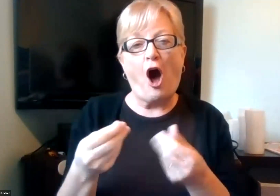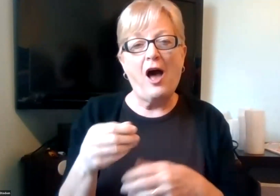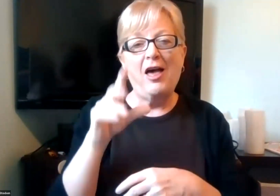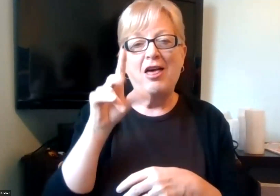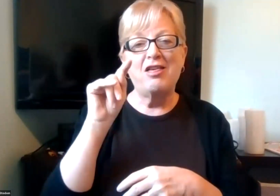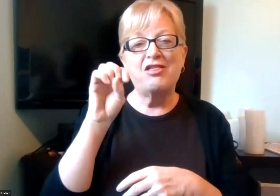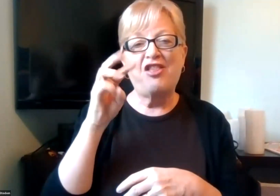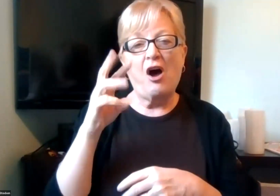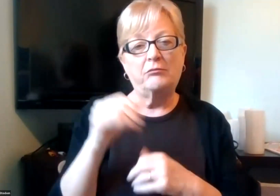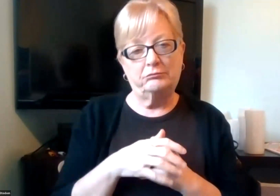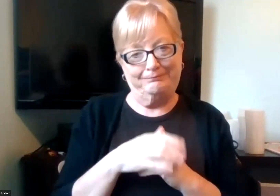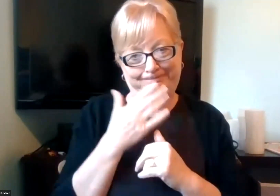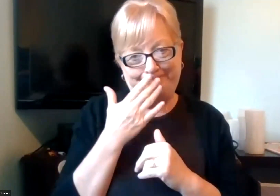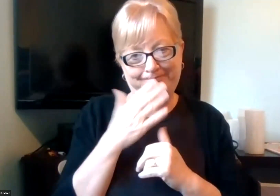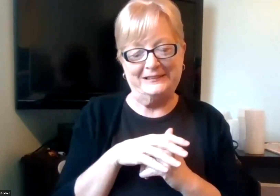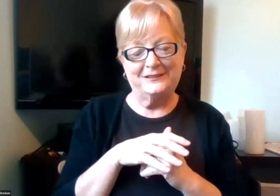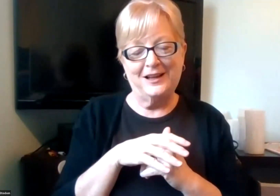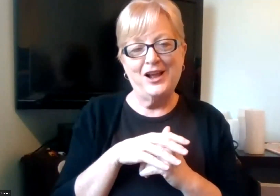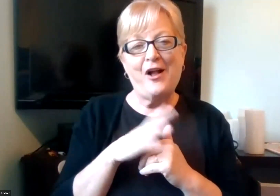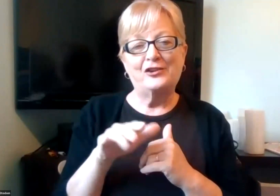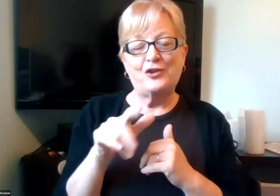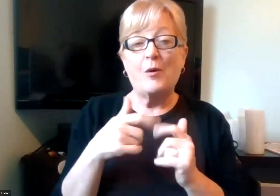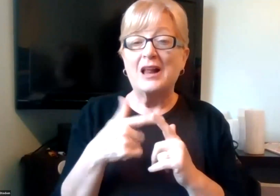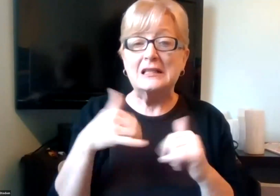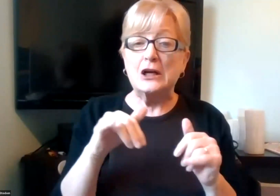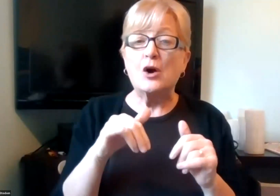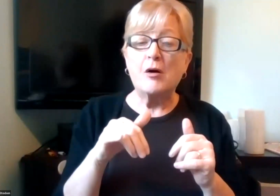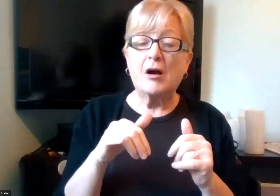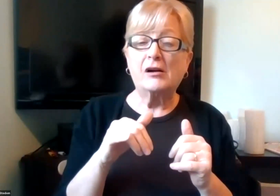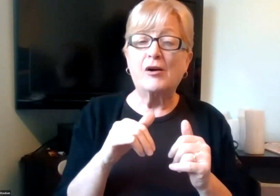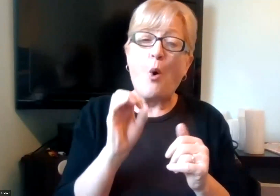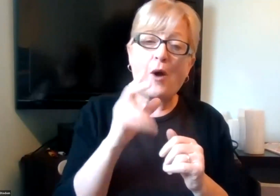first cookies I prepared still turned out, but they were more like